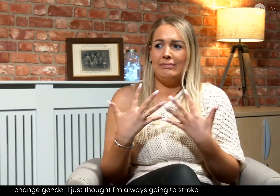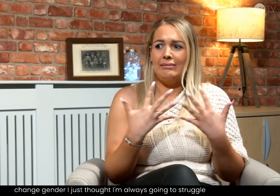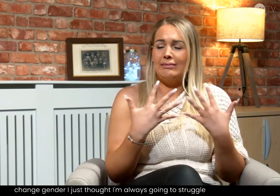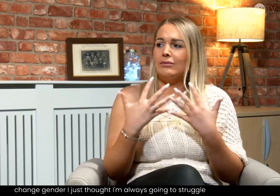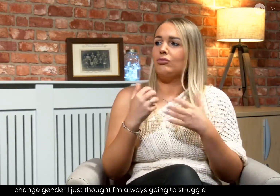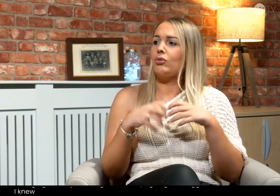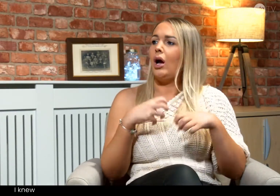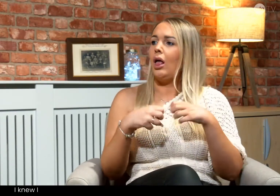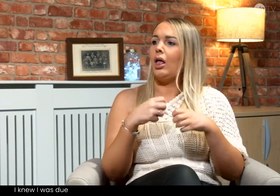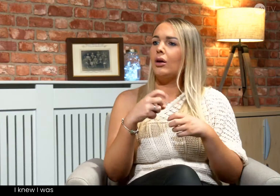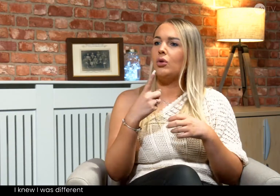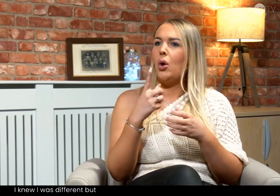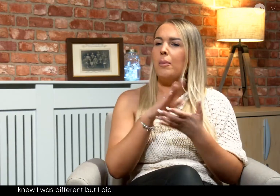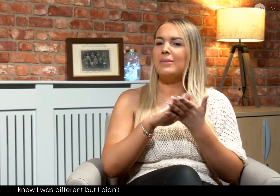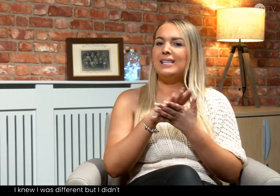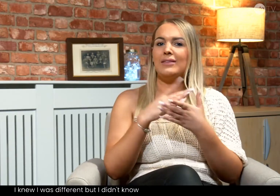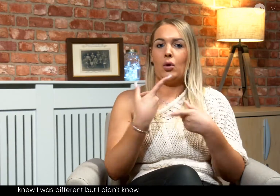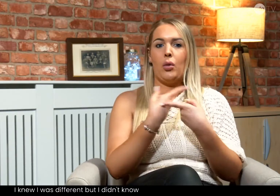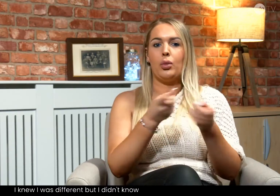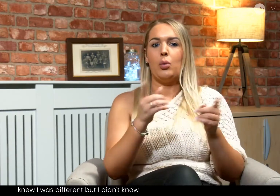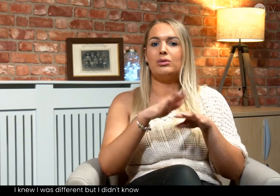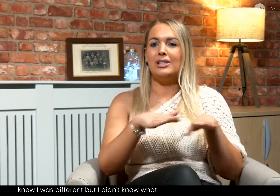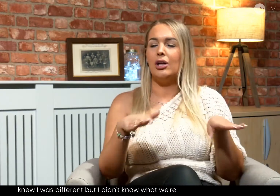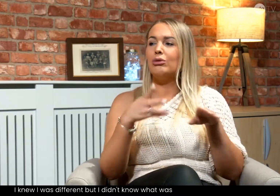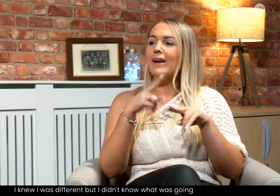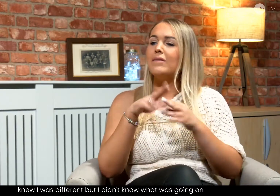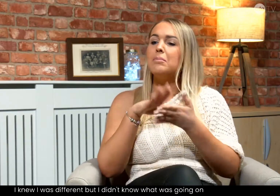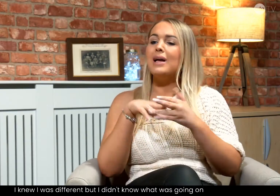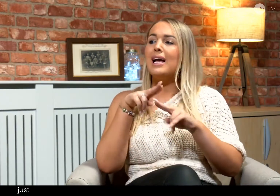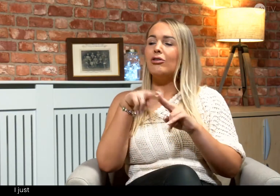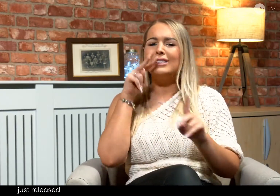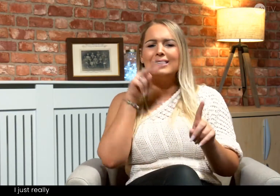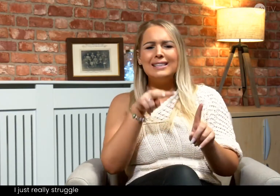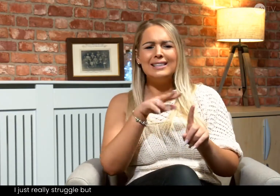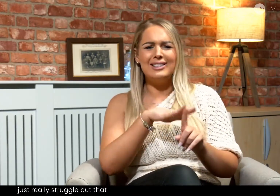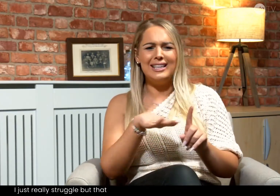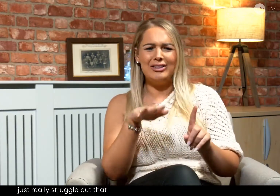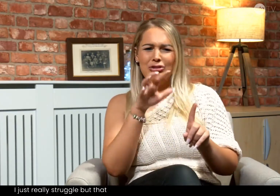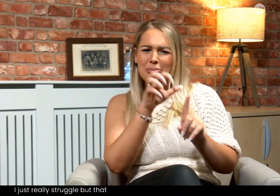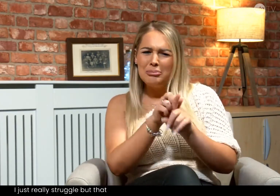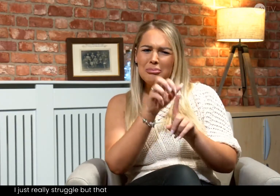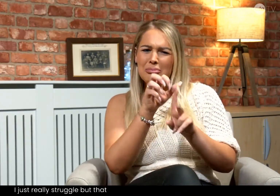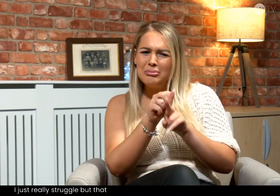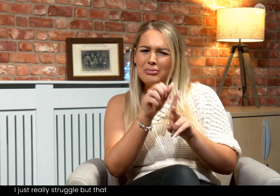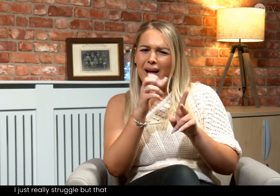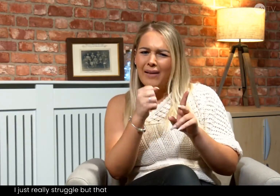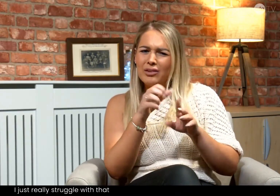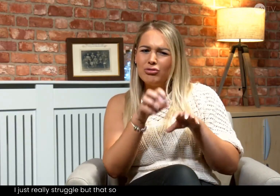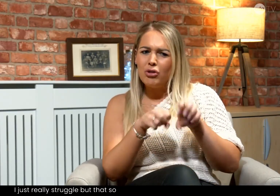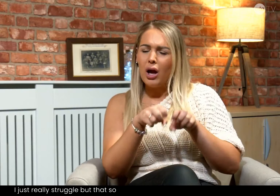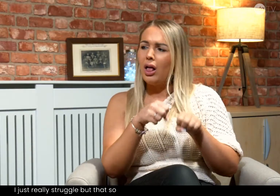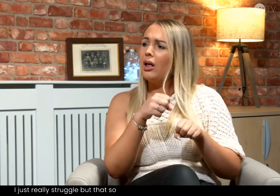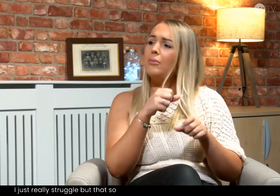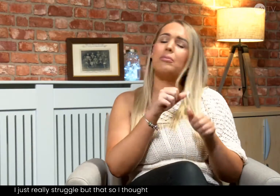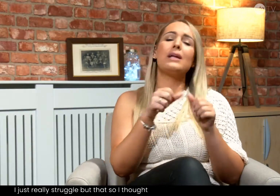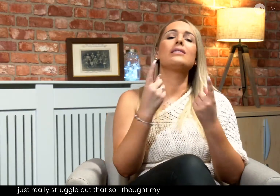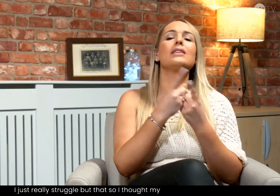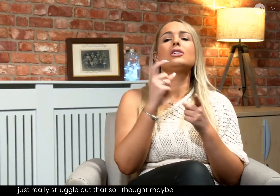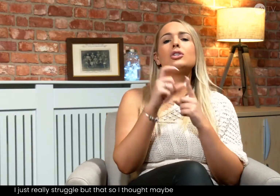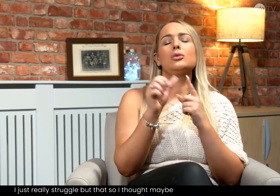didn't know what was going on. I just really struggled with that. So I thought maybe, you know, that parents